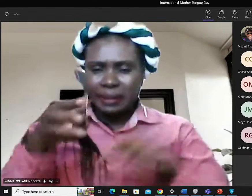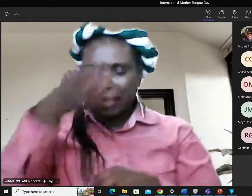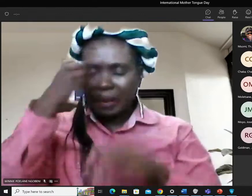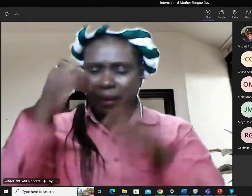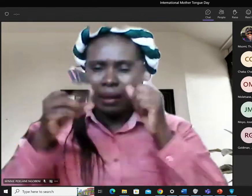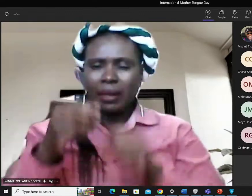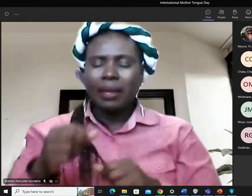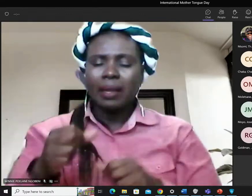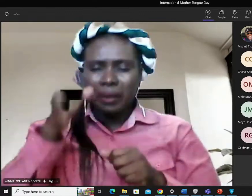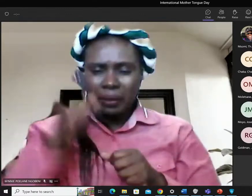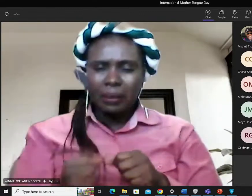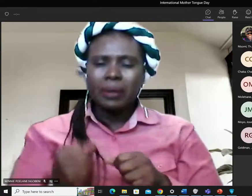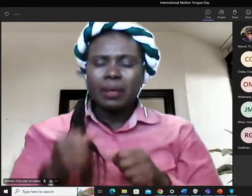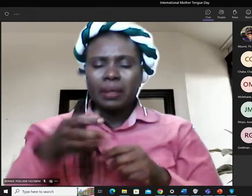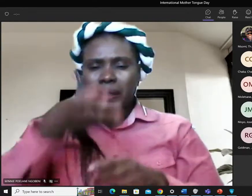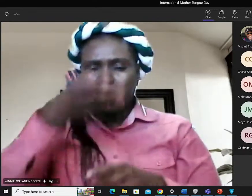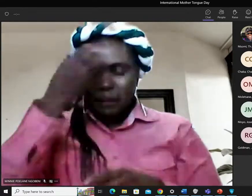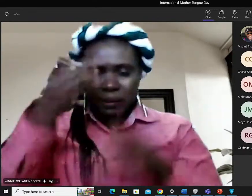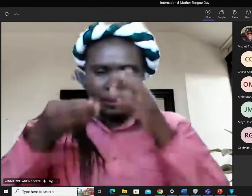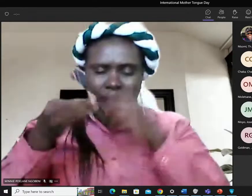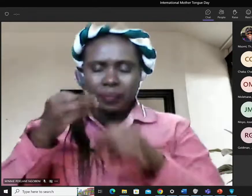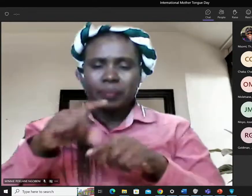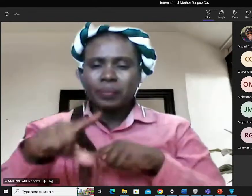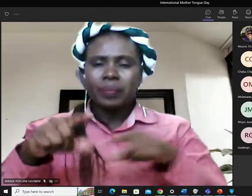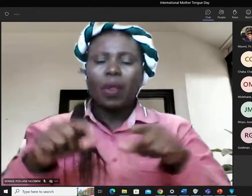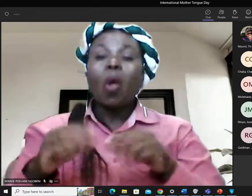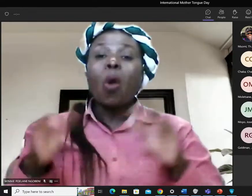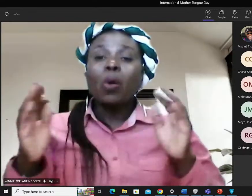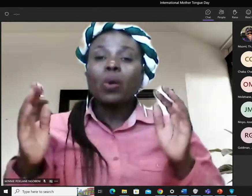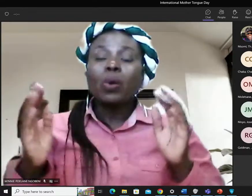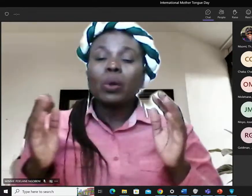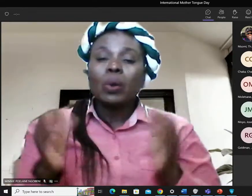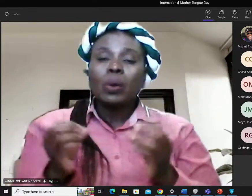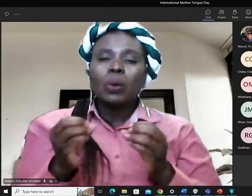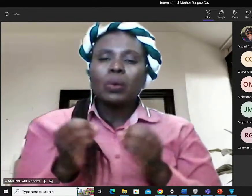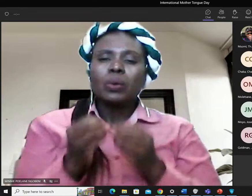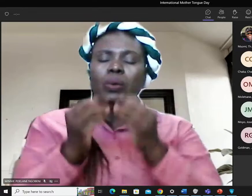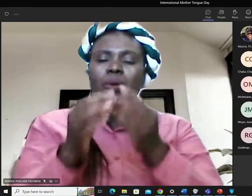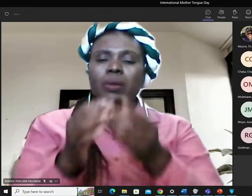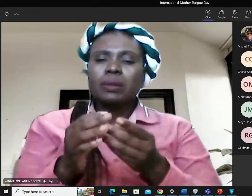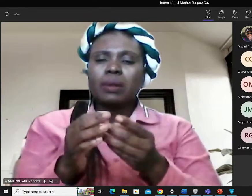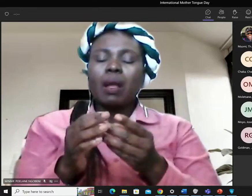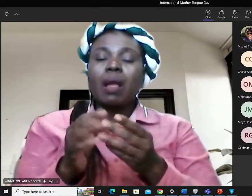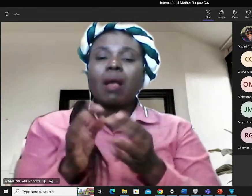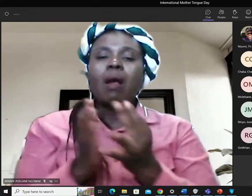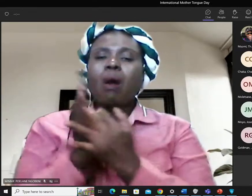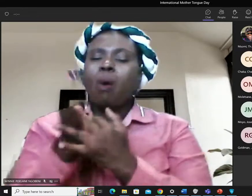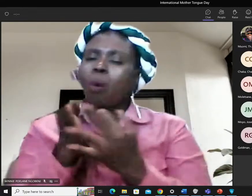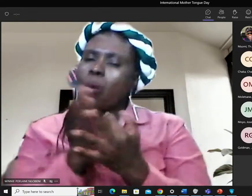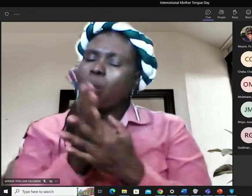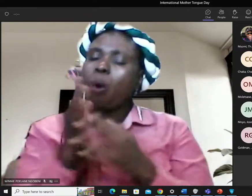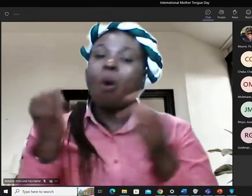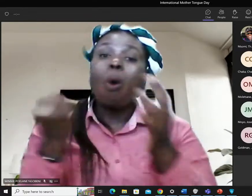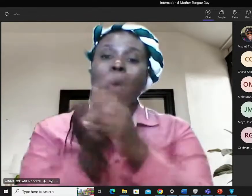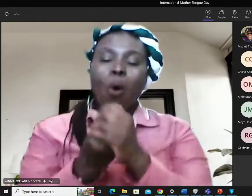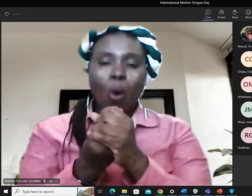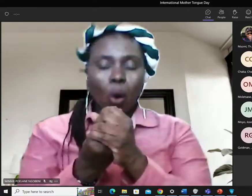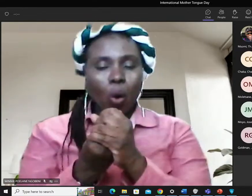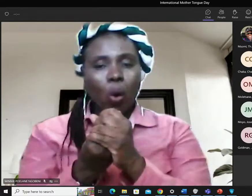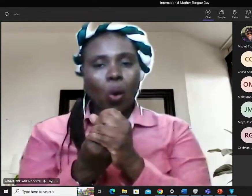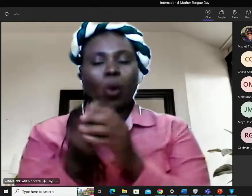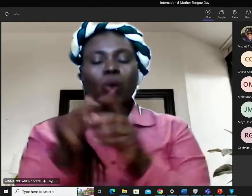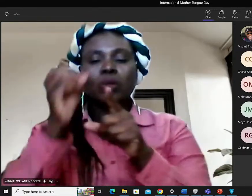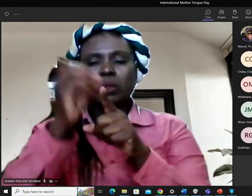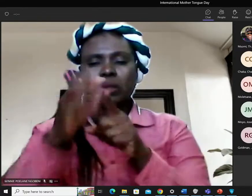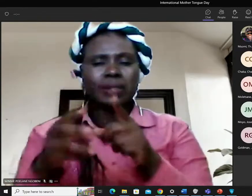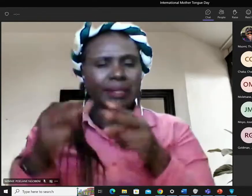be designed in such a way that it caters for all students, irrespective of what difference they have, whether